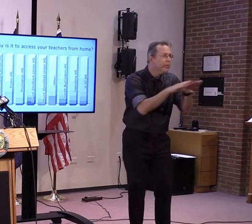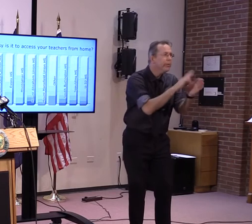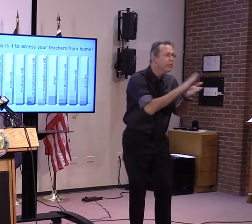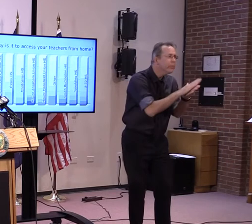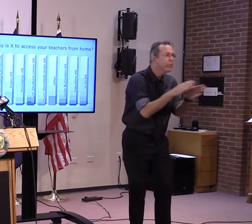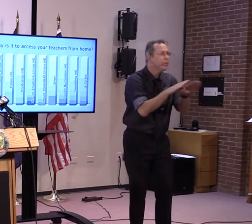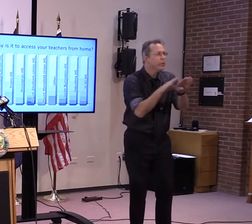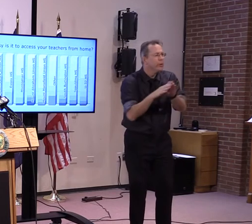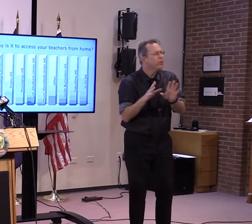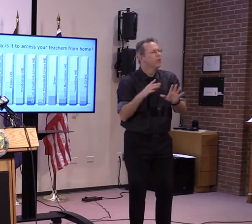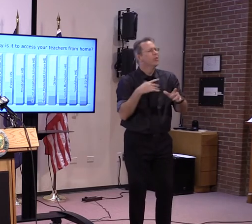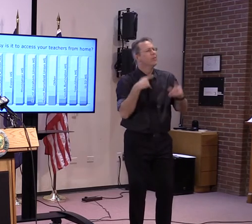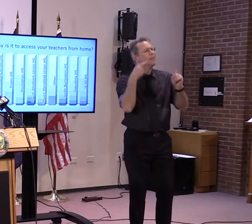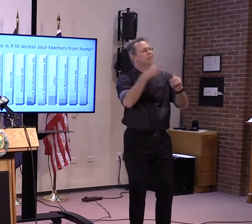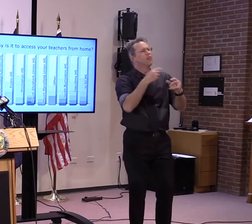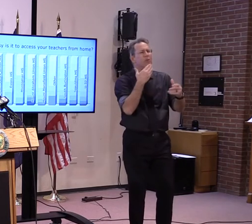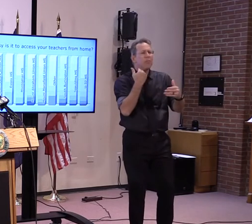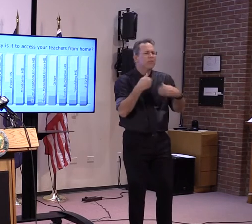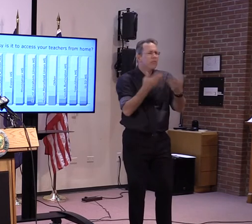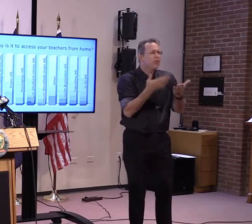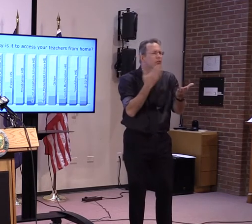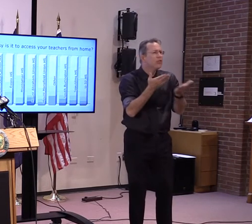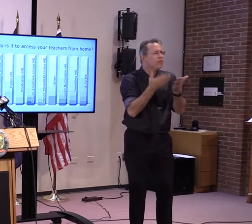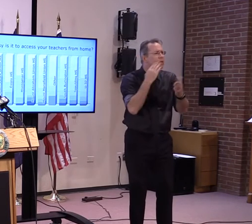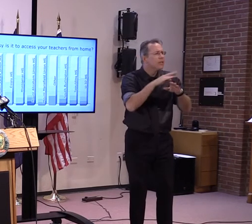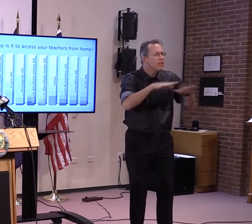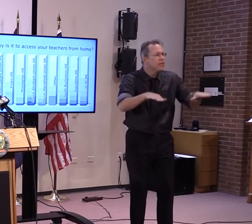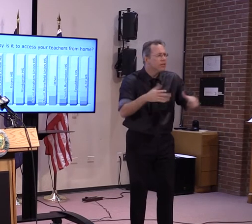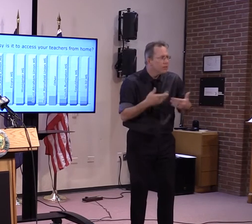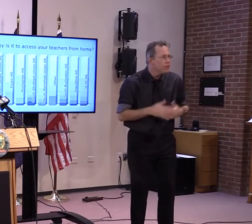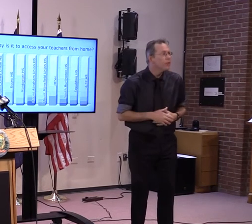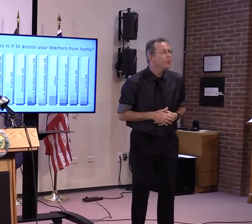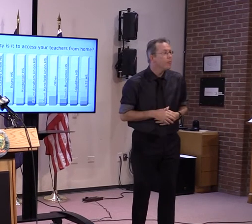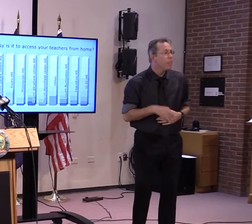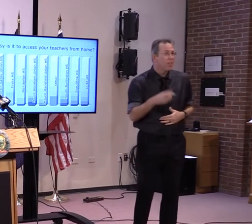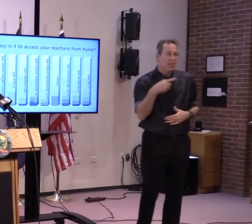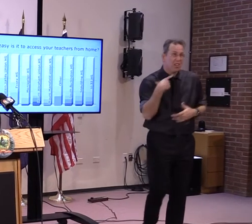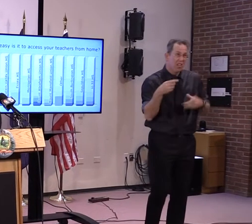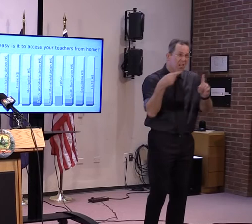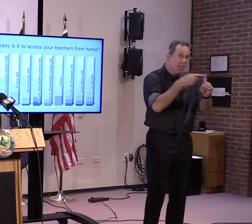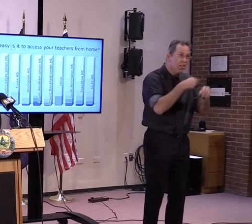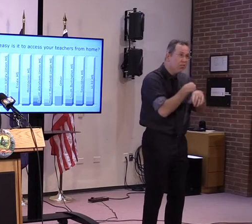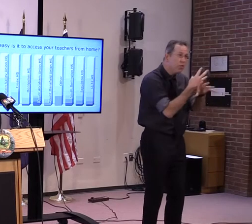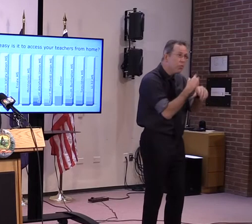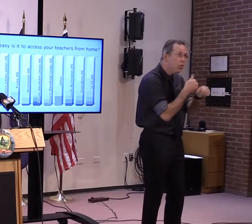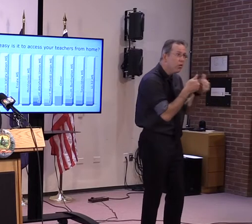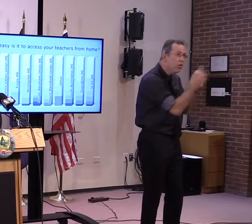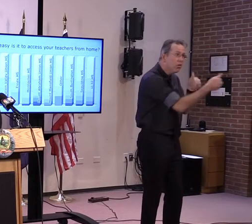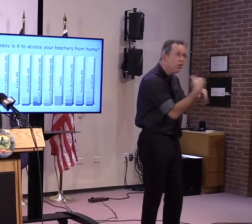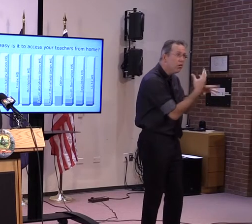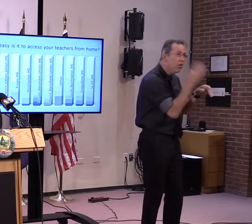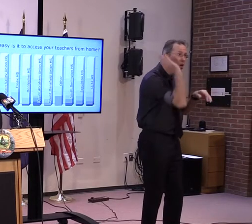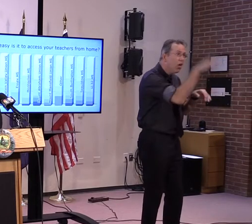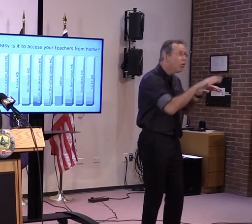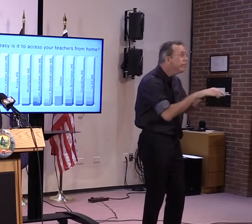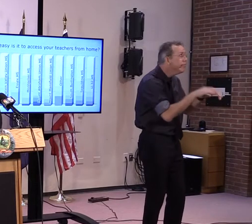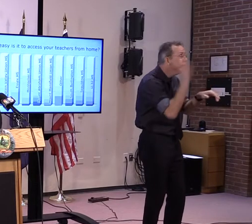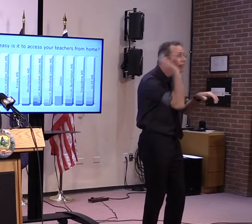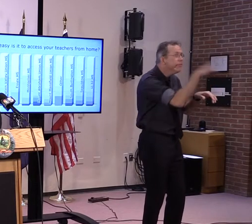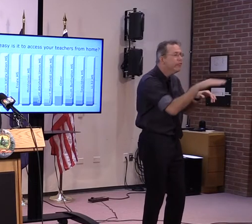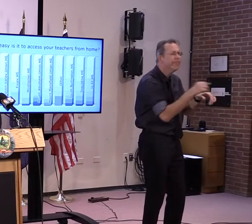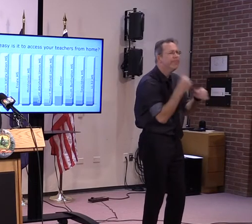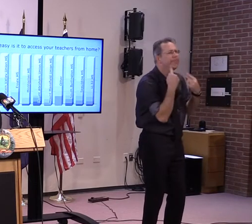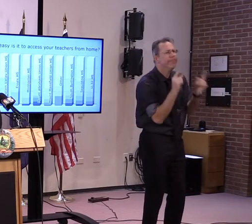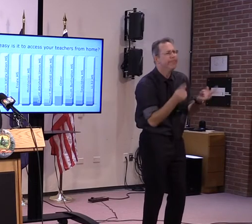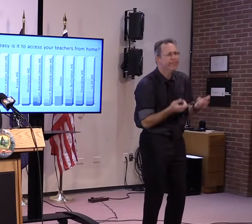And having online learning is not how we do that. There is a reason school has been 5 days a week in person in the